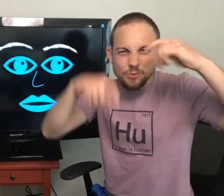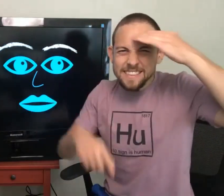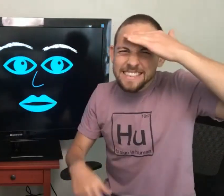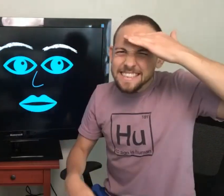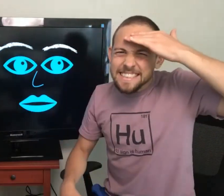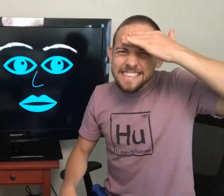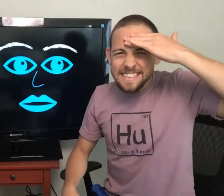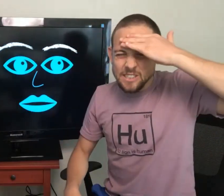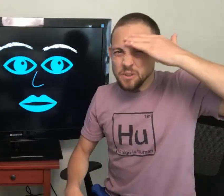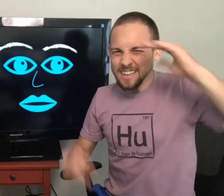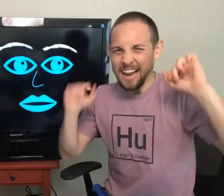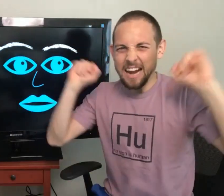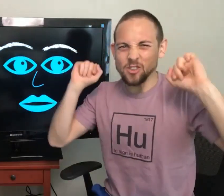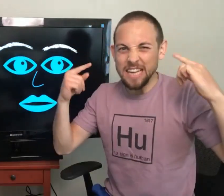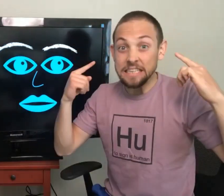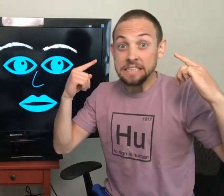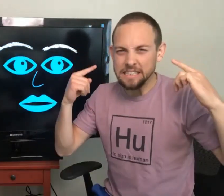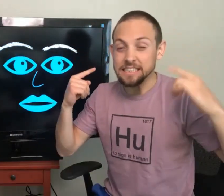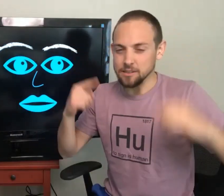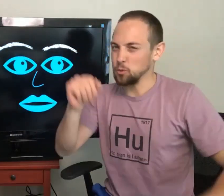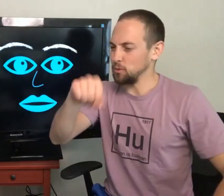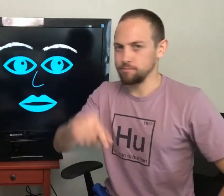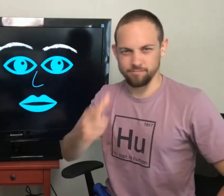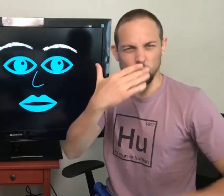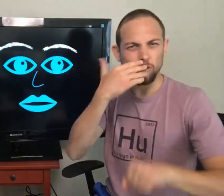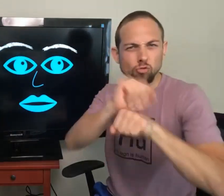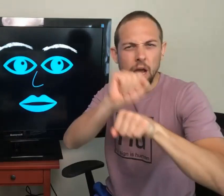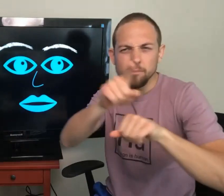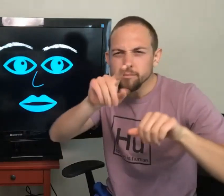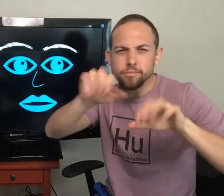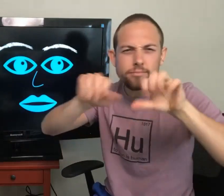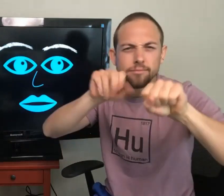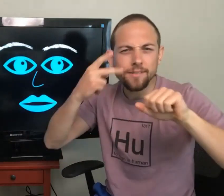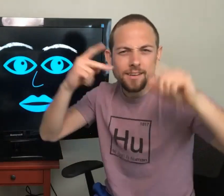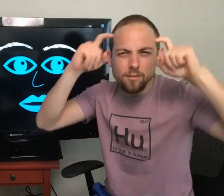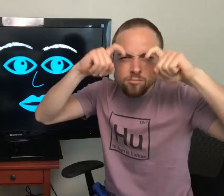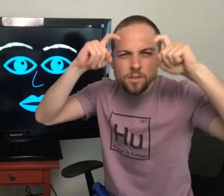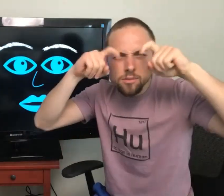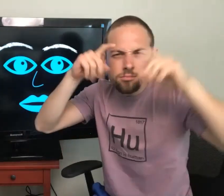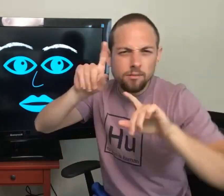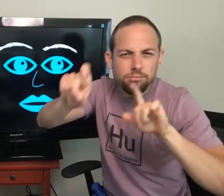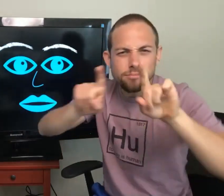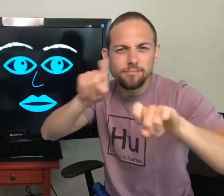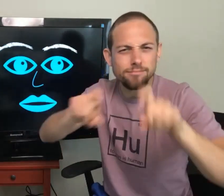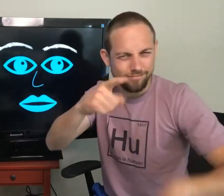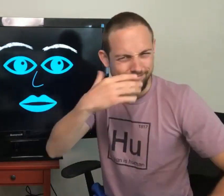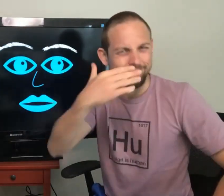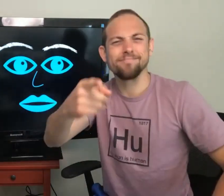Okay, are your eyebrows sore from all that furrowing? Need a little exercise, don't they? But you did a really good job. Seeing all your